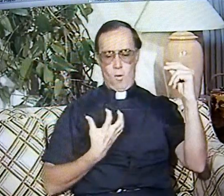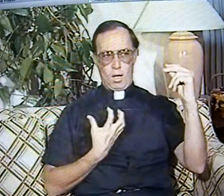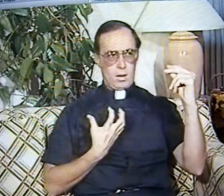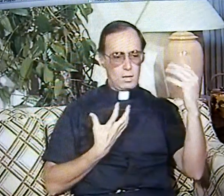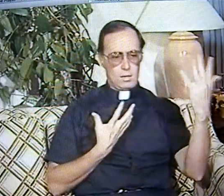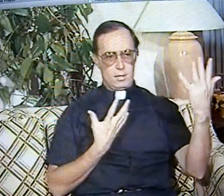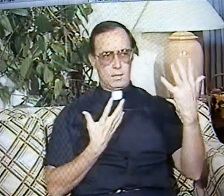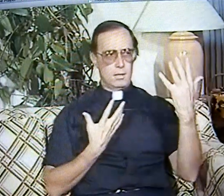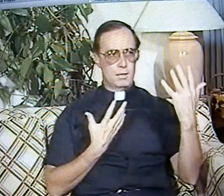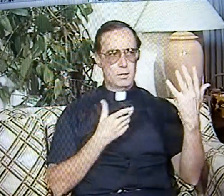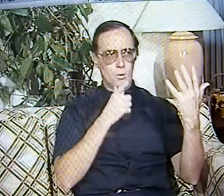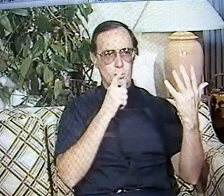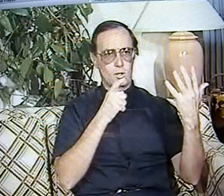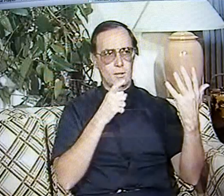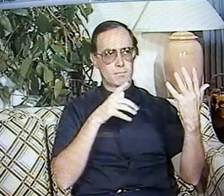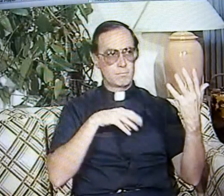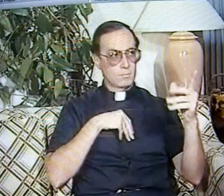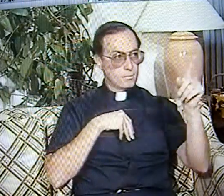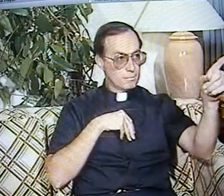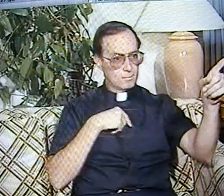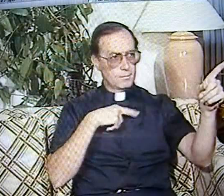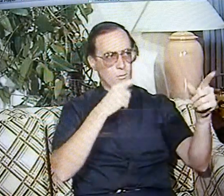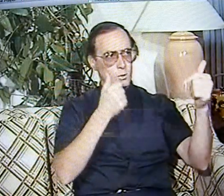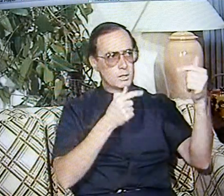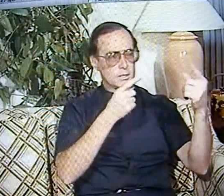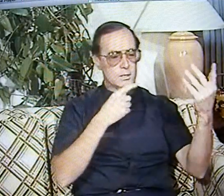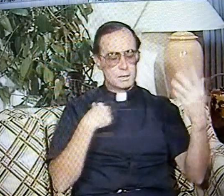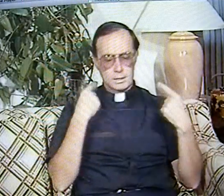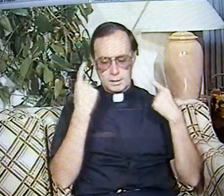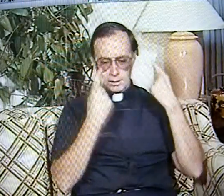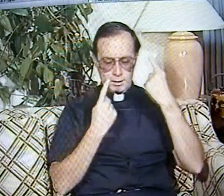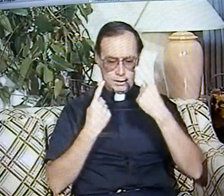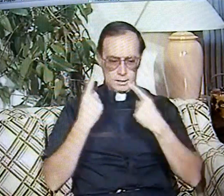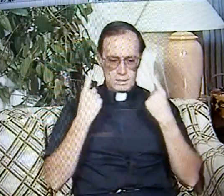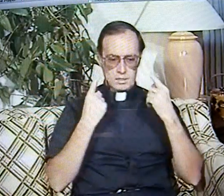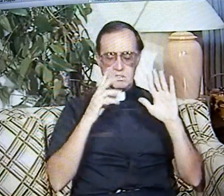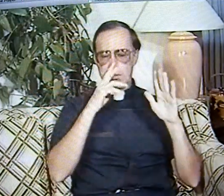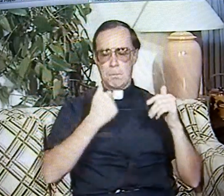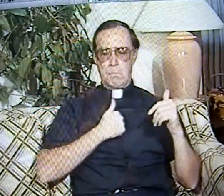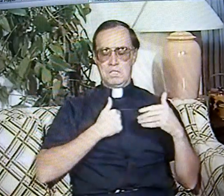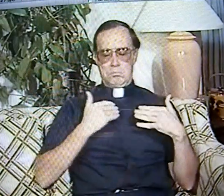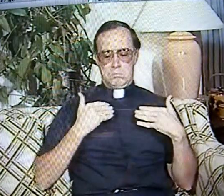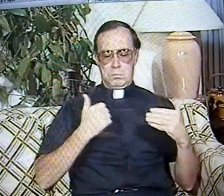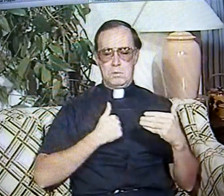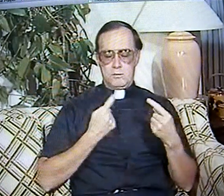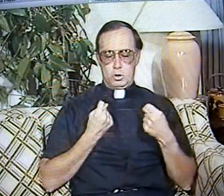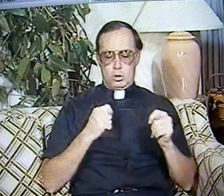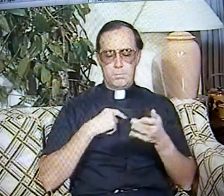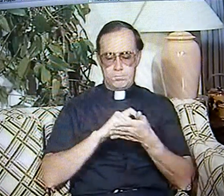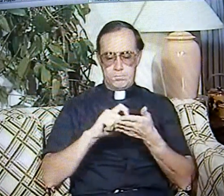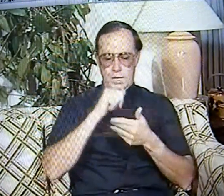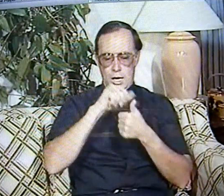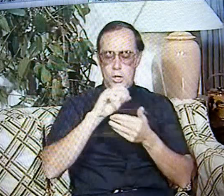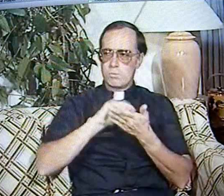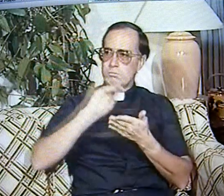this want, this desire, but everyone else kept telling me no. I didn't know which way I should gear myself.